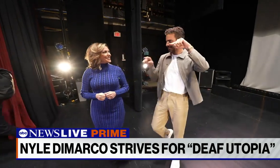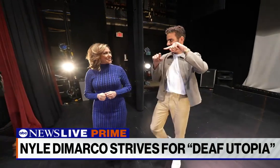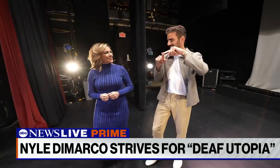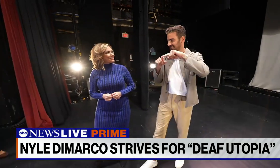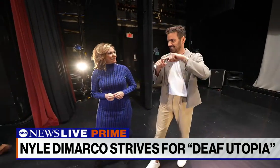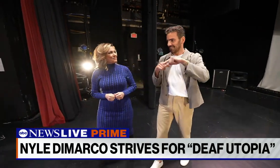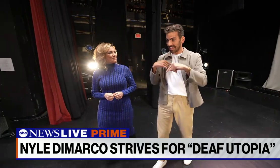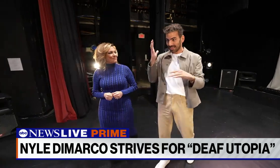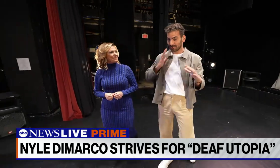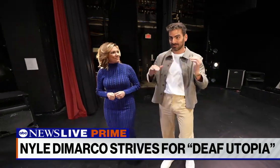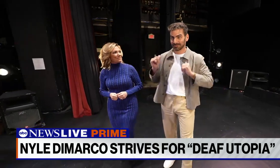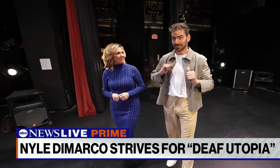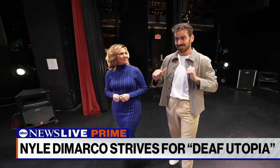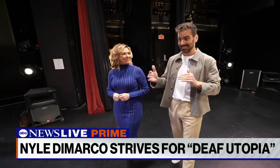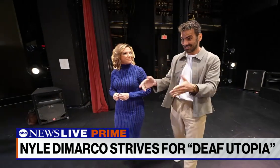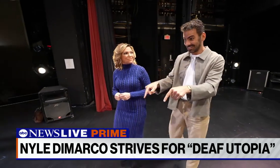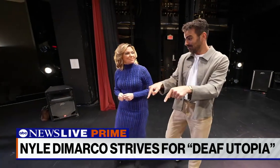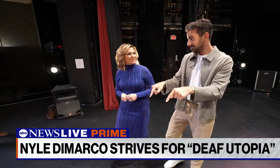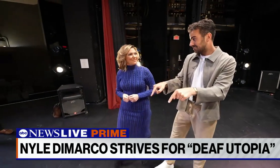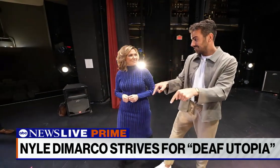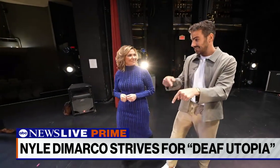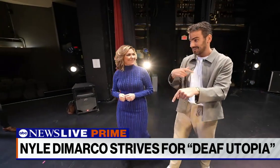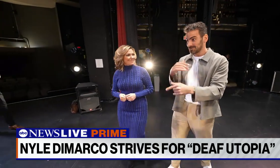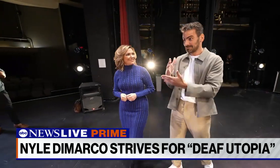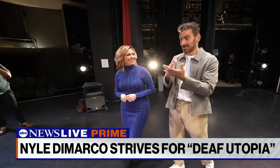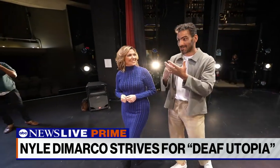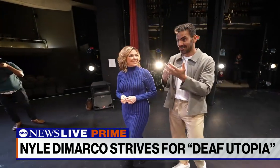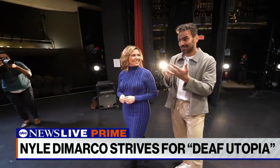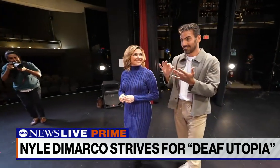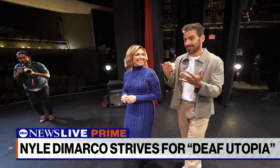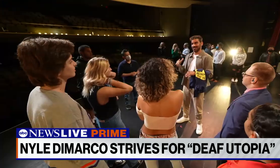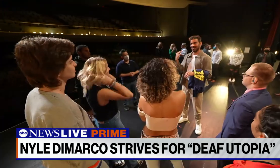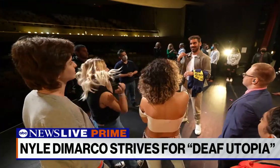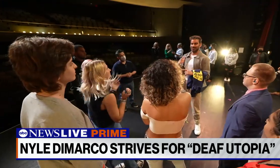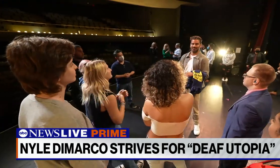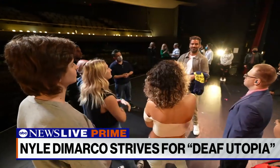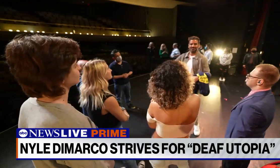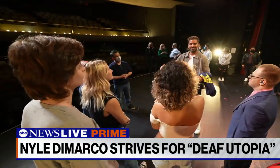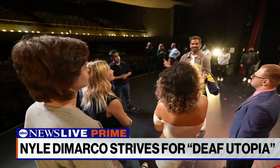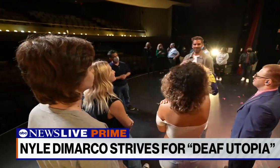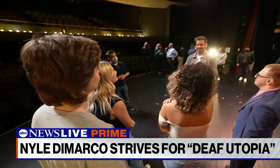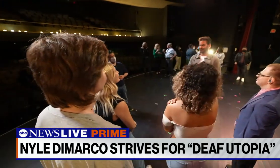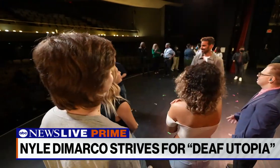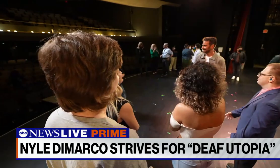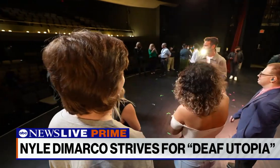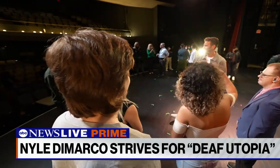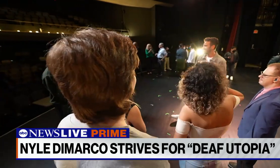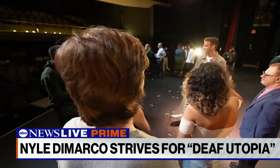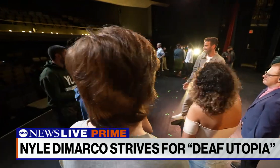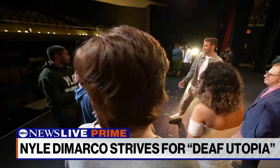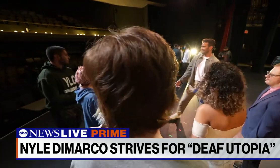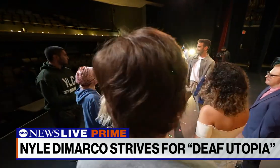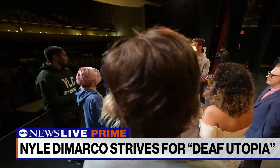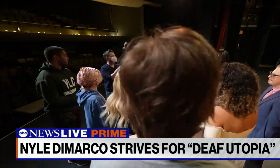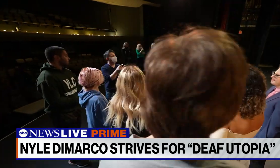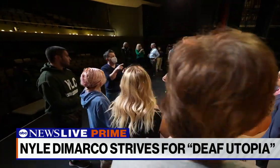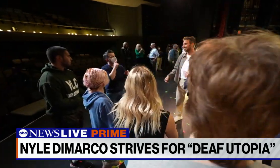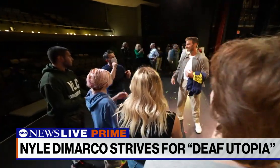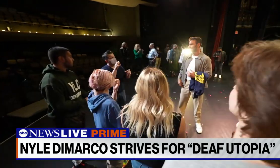like a full circle moment for me. I mean, I acted on this stage. Setting the stage for an award-winning career while inspiring